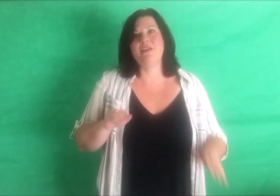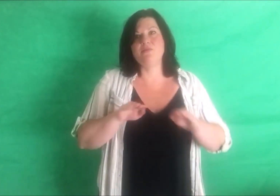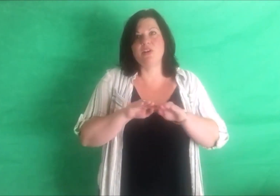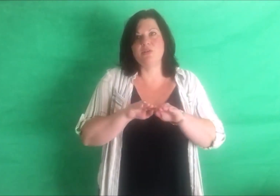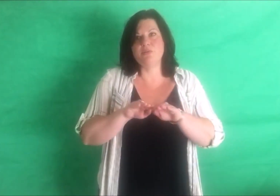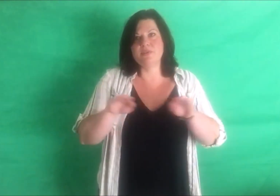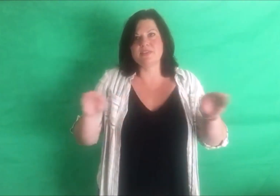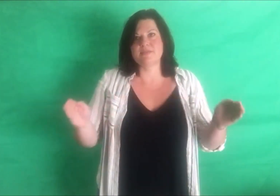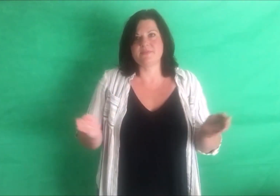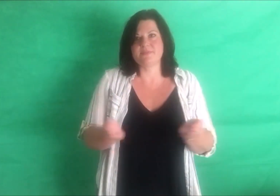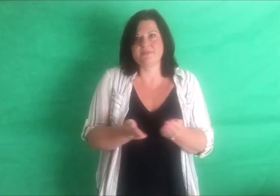Marrows